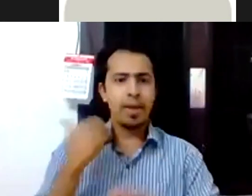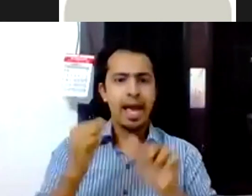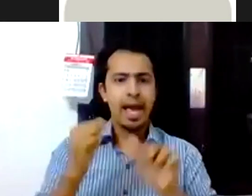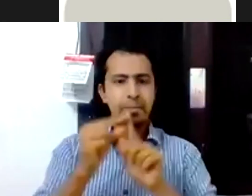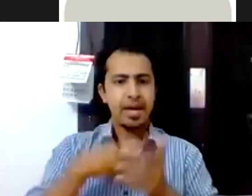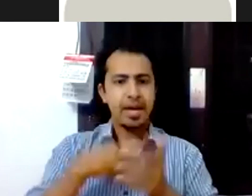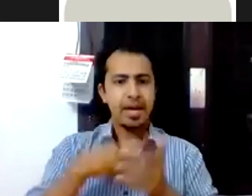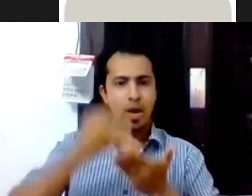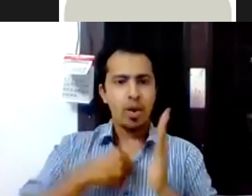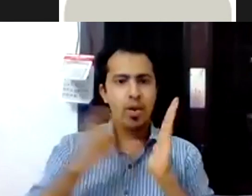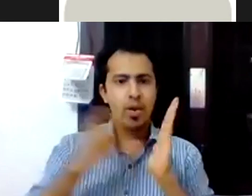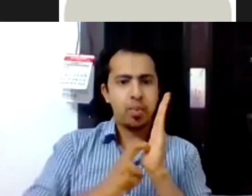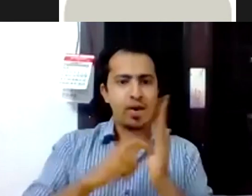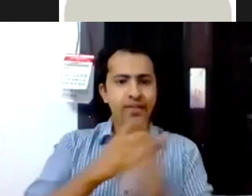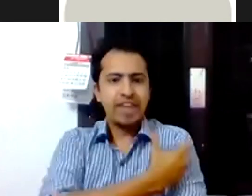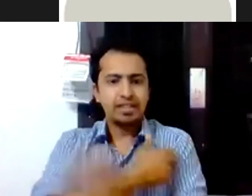And the third one,